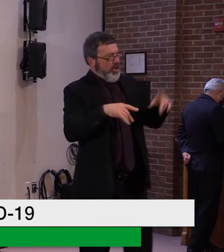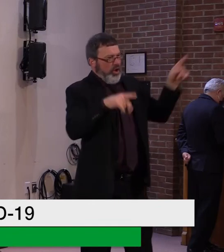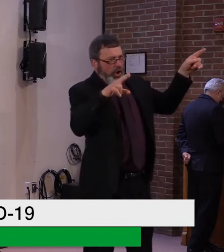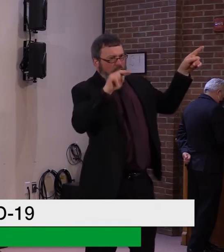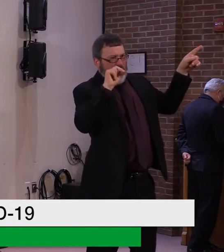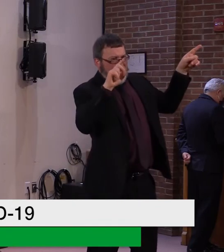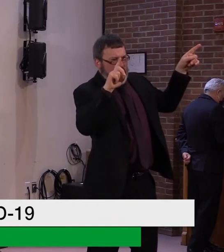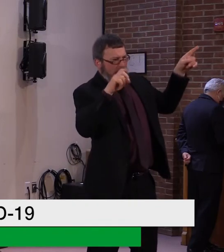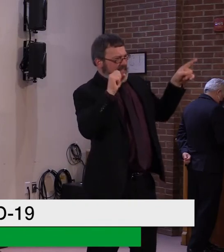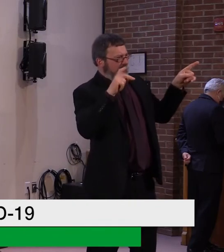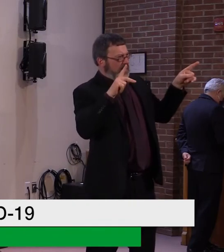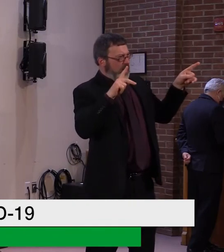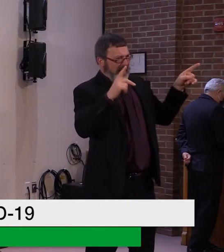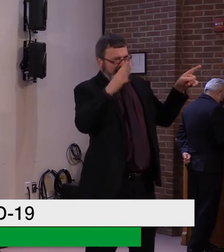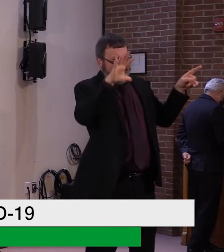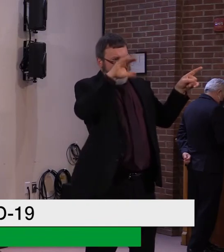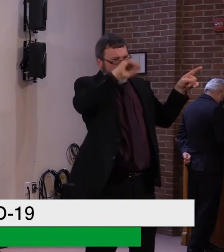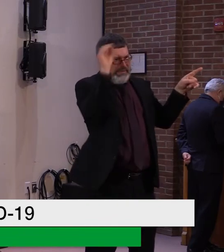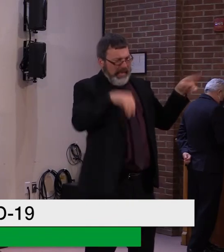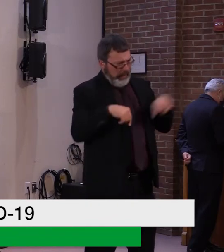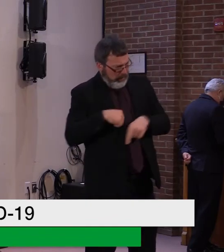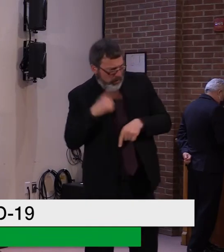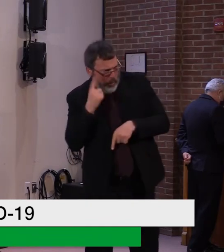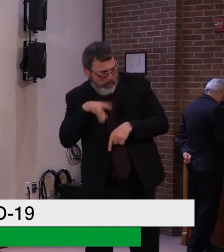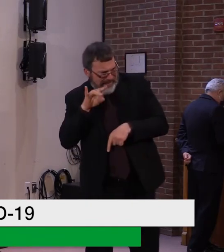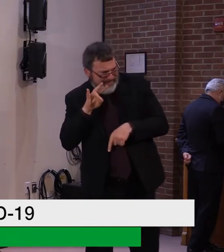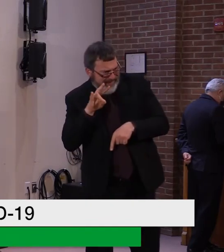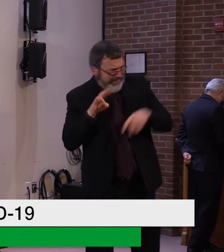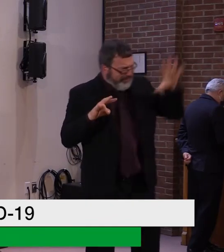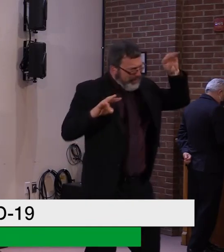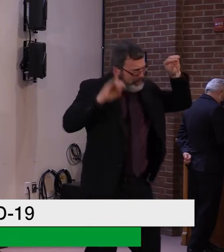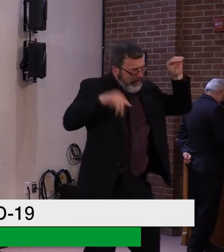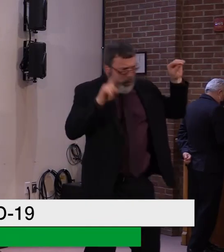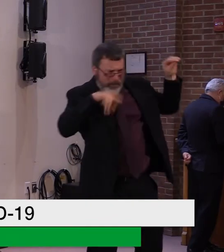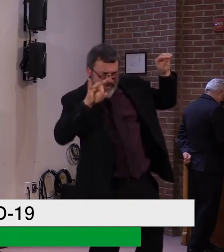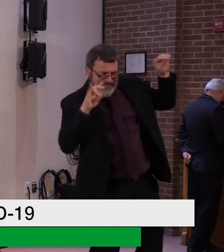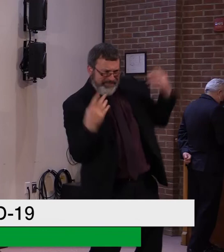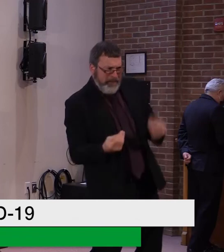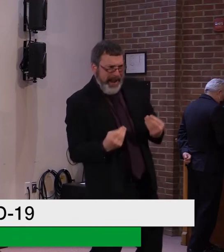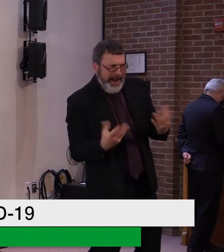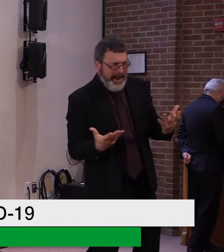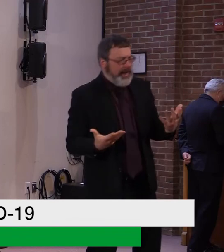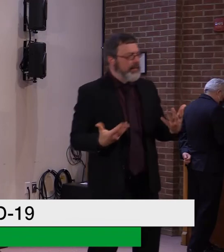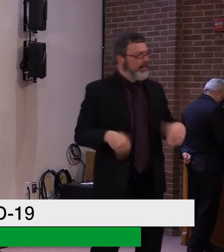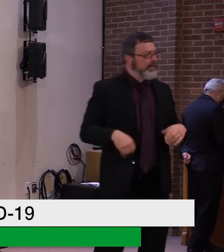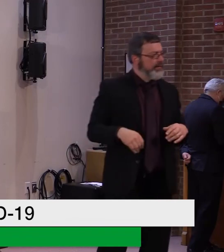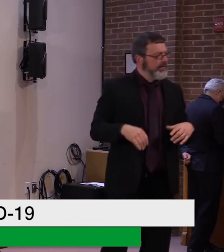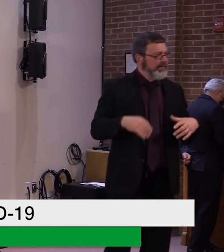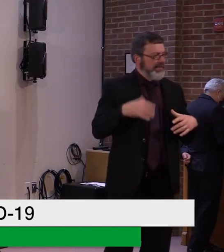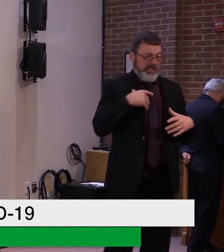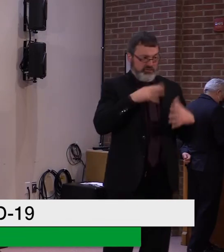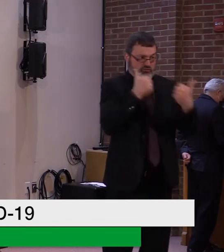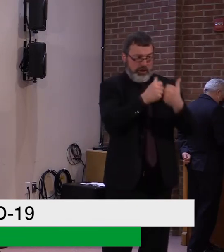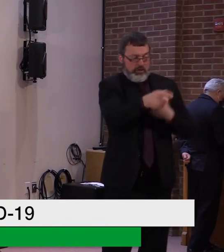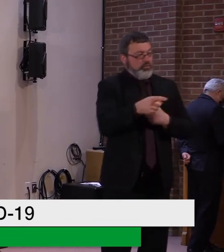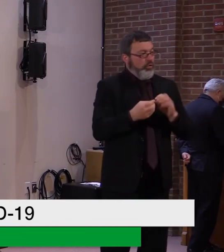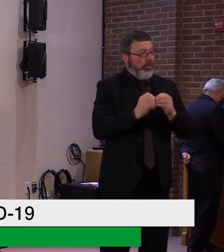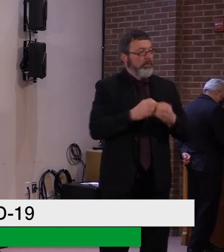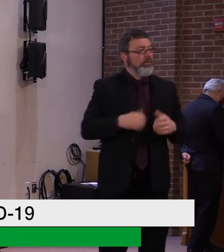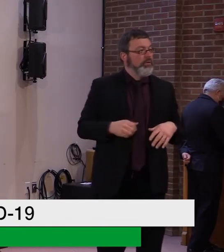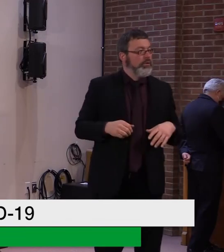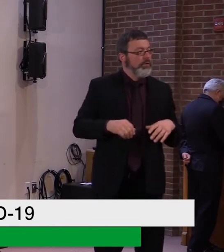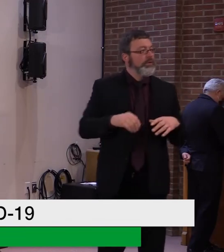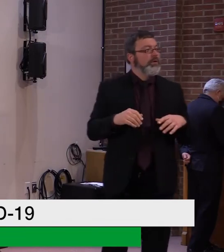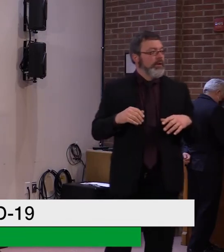in wyoming i'm not sure you'd see the same thing so i'd i challenge you on that well i i sent along the